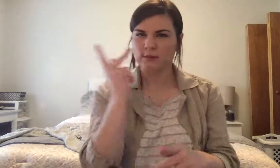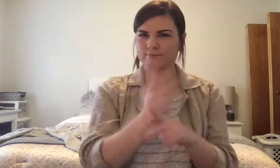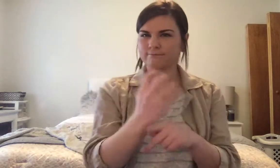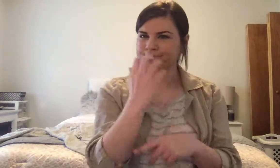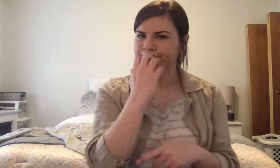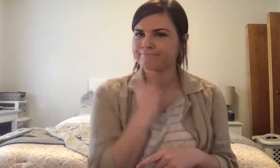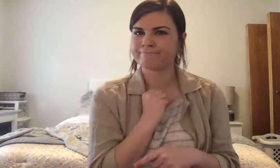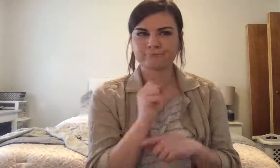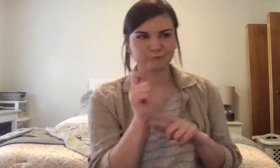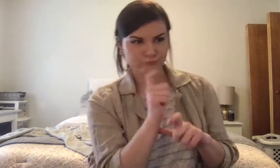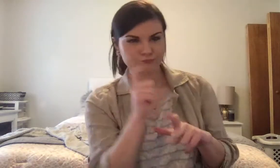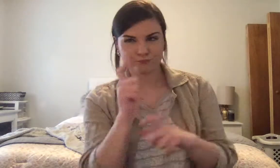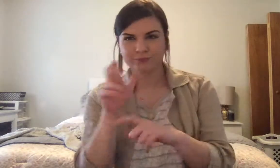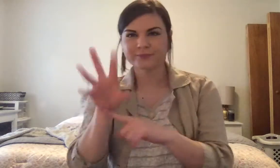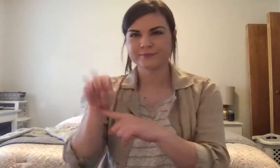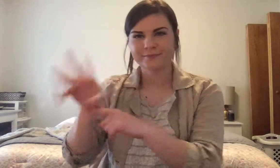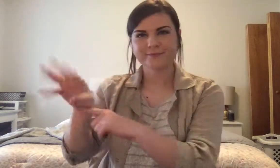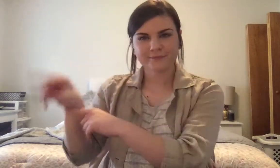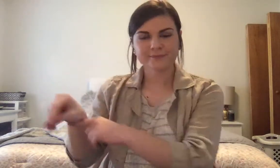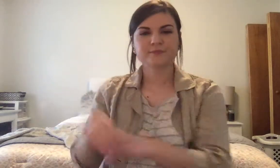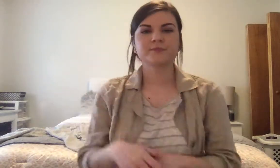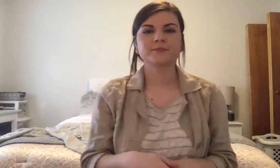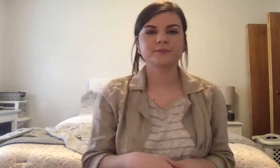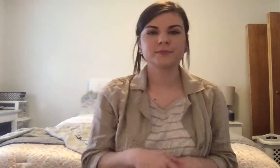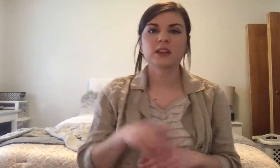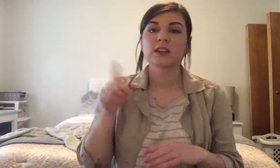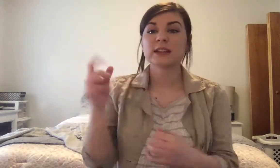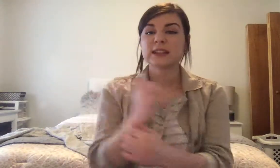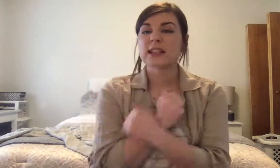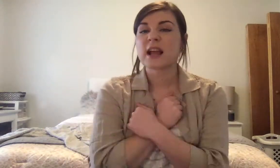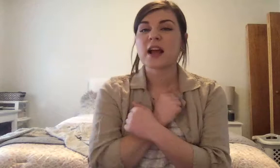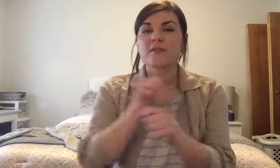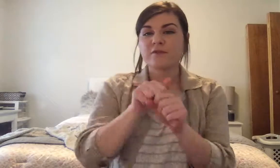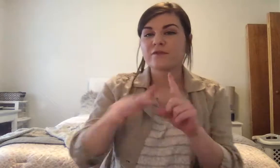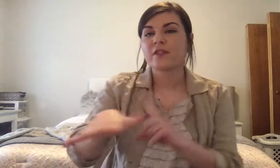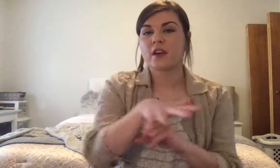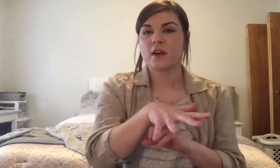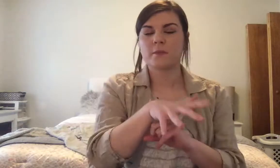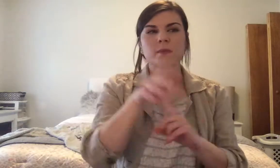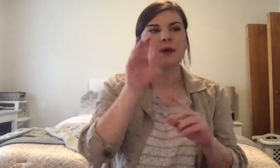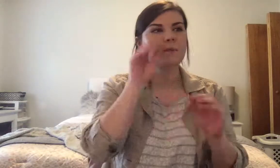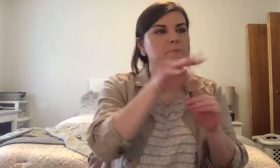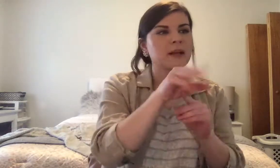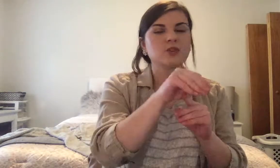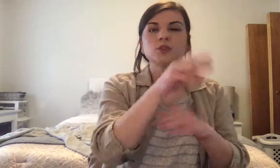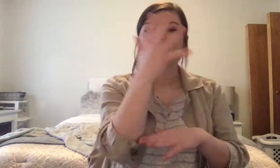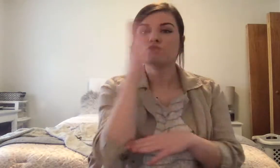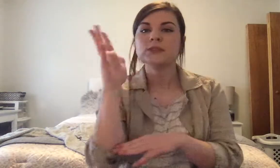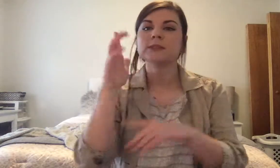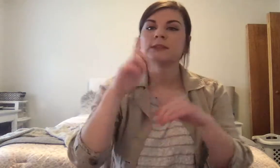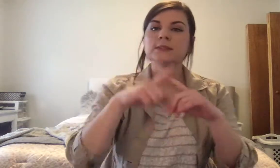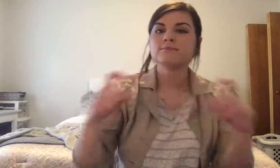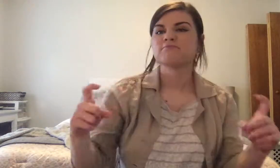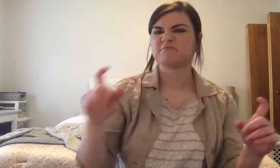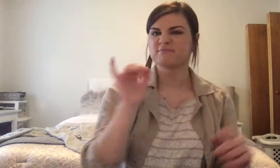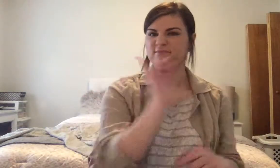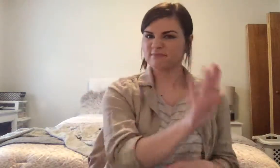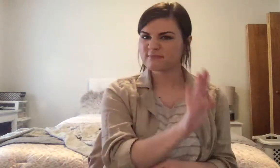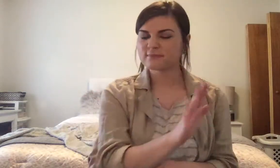from using it as that form, he also loved nature and he loved photographing nature. So quite often he would sit in his